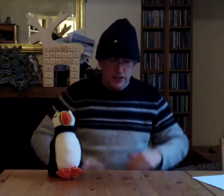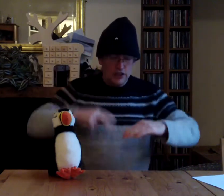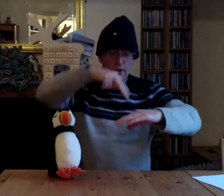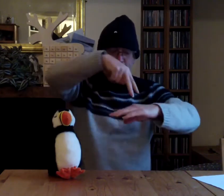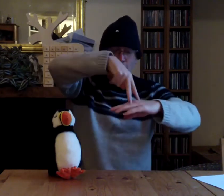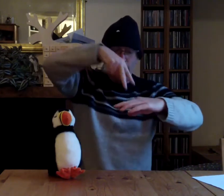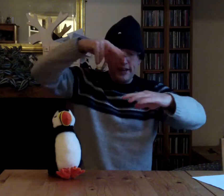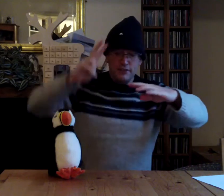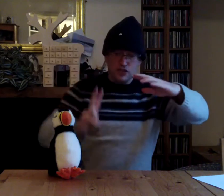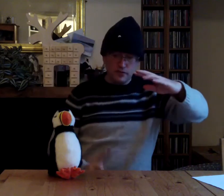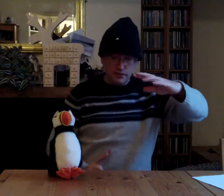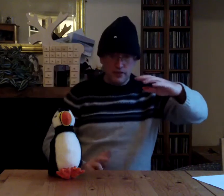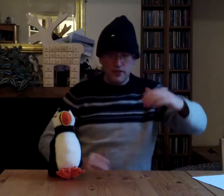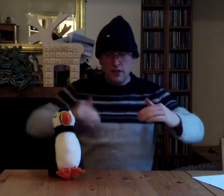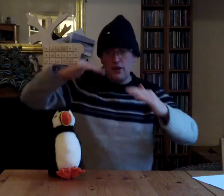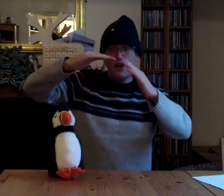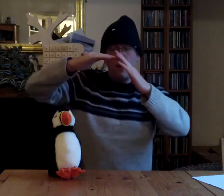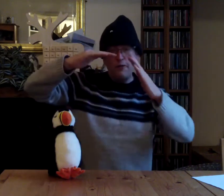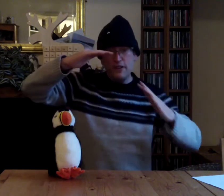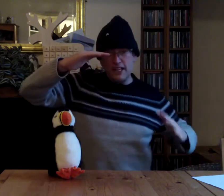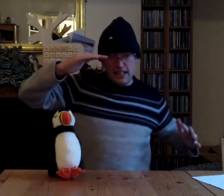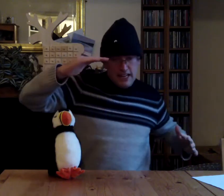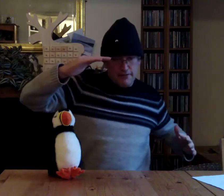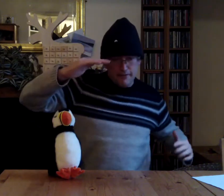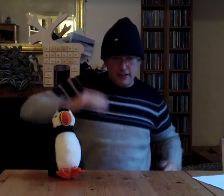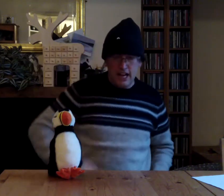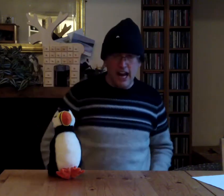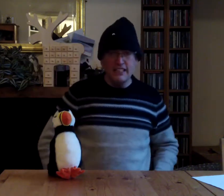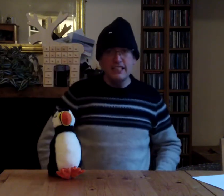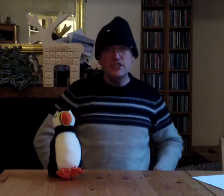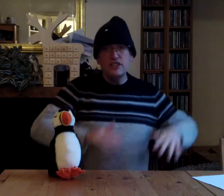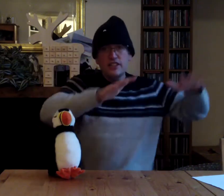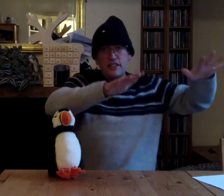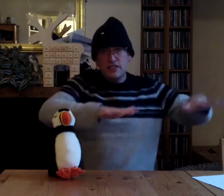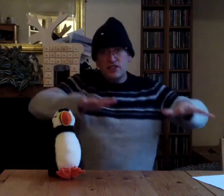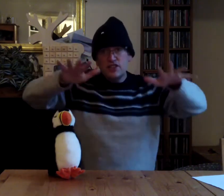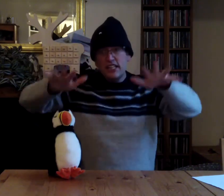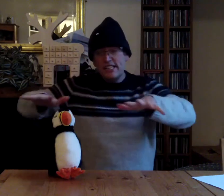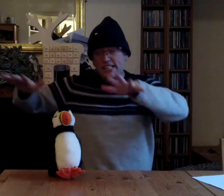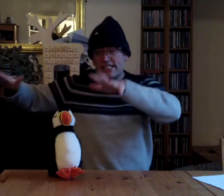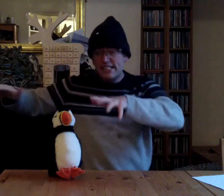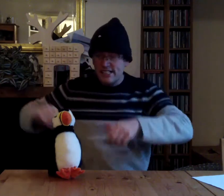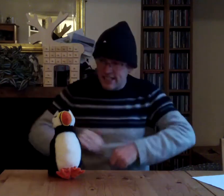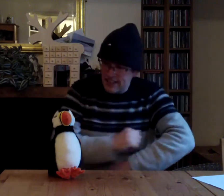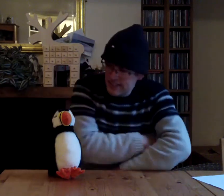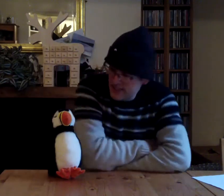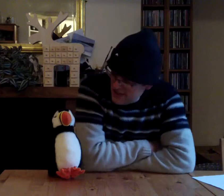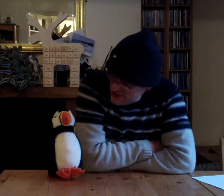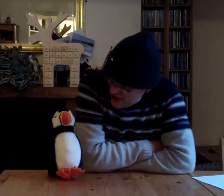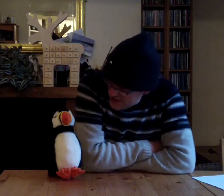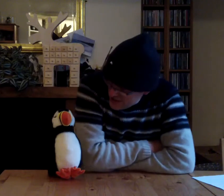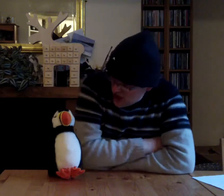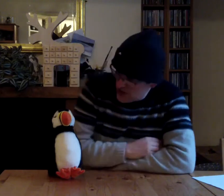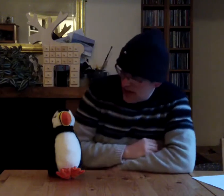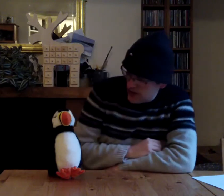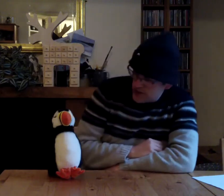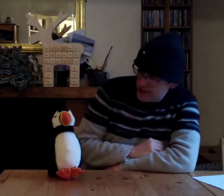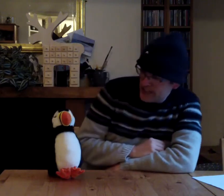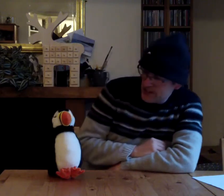So he dives off their cliff and into the sea. Don't you, Coco? He does.